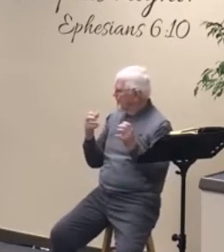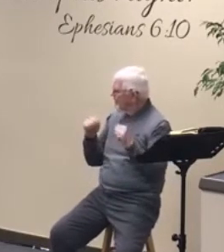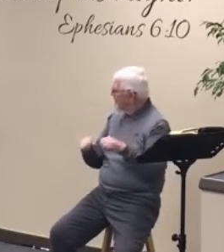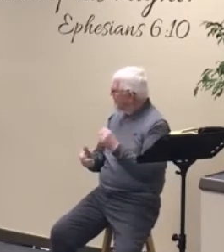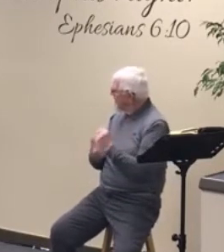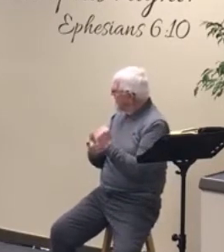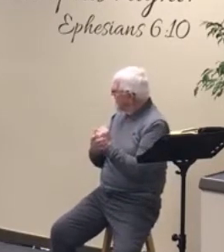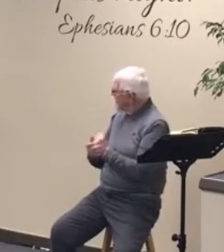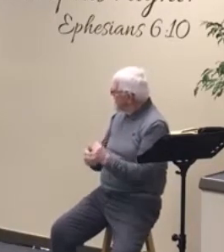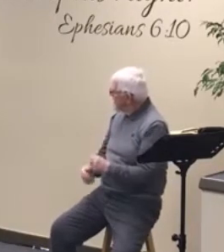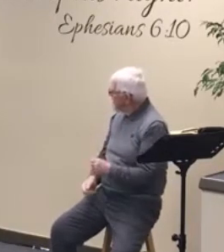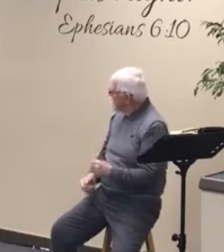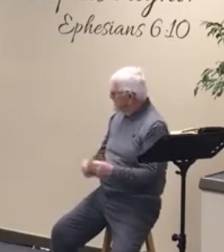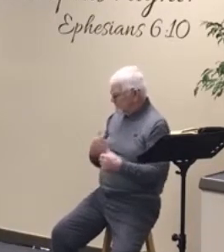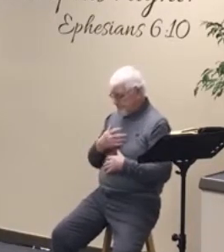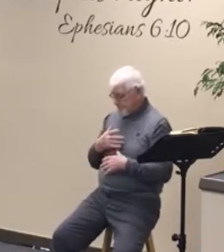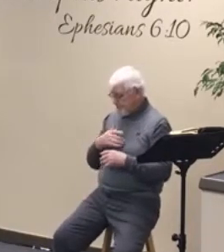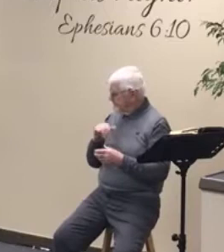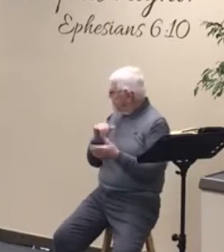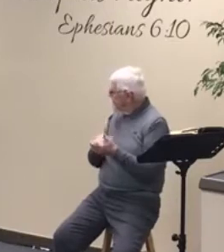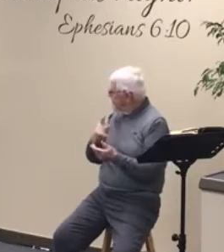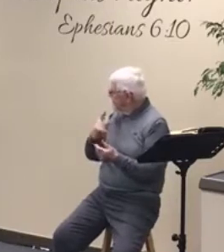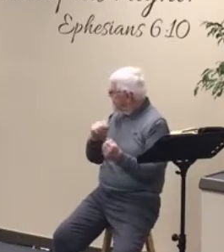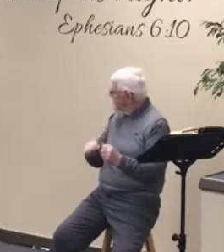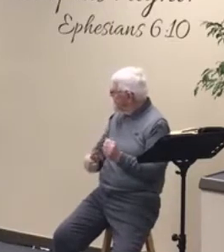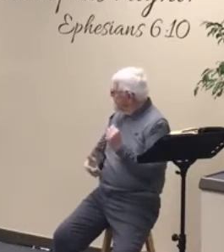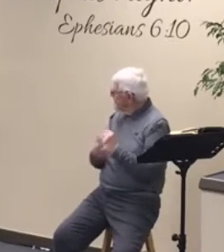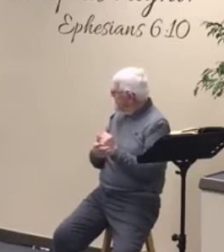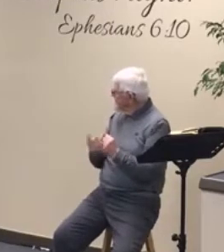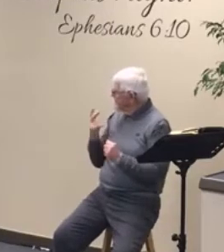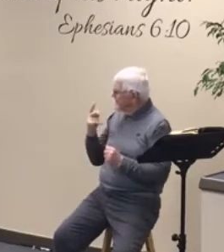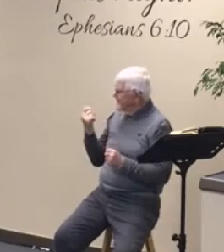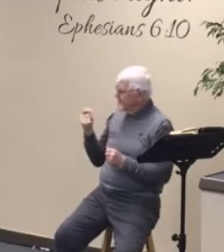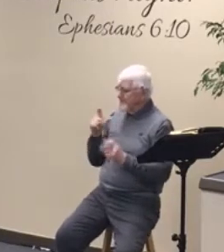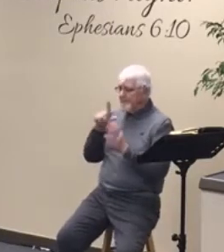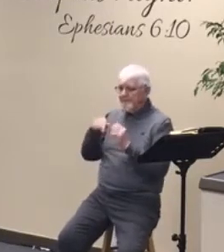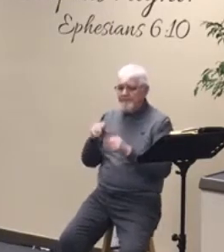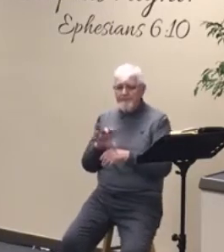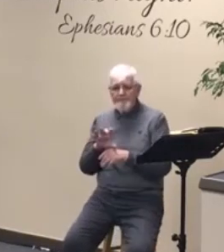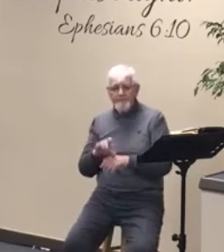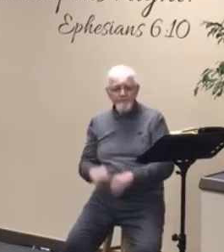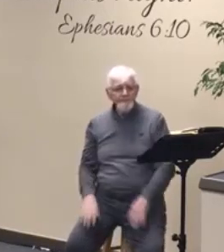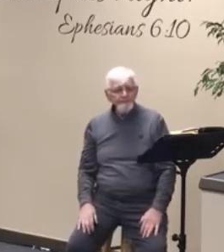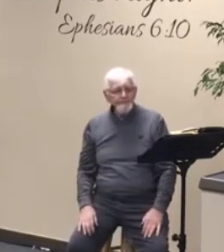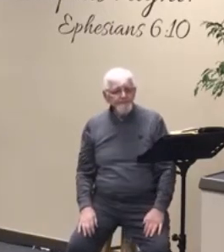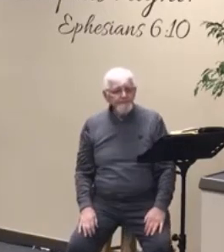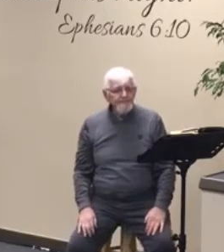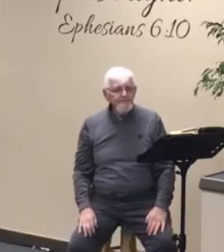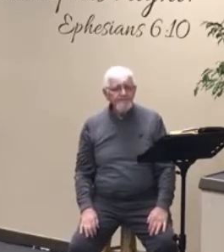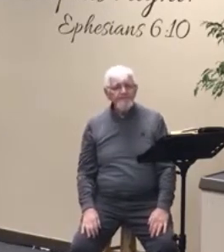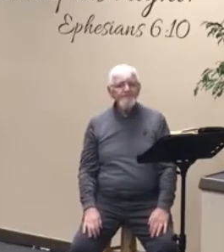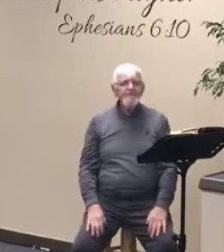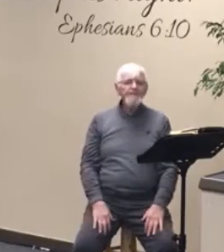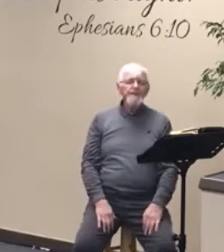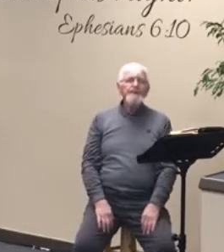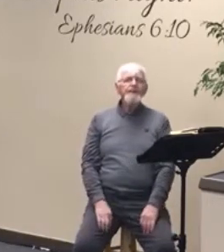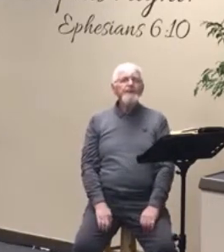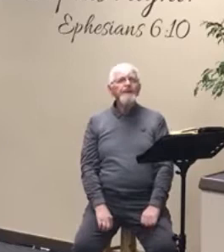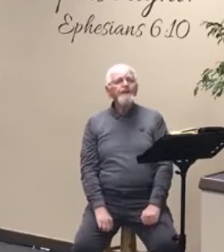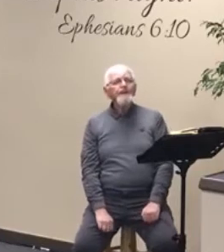would really be appreciated. See me after service, and I'll get you set up.